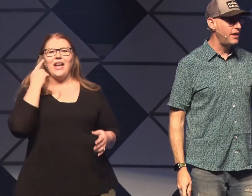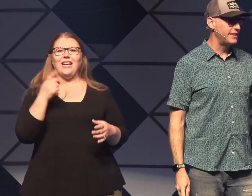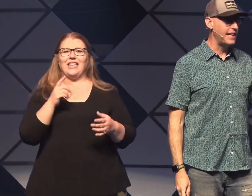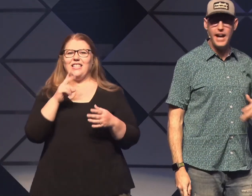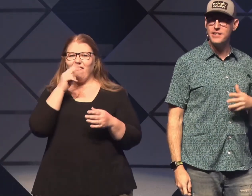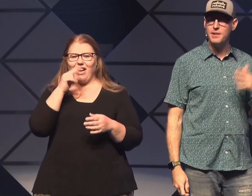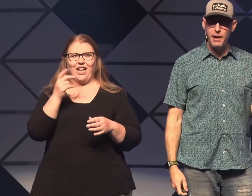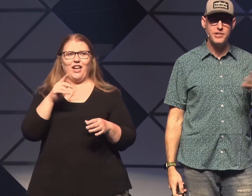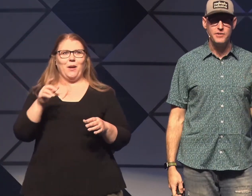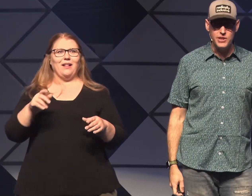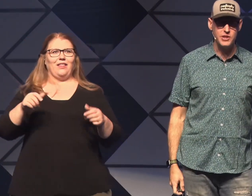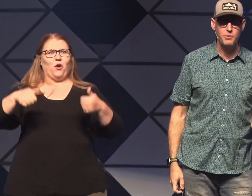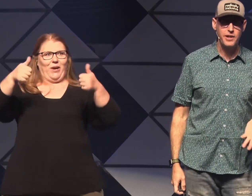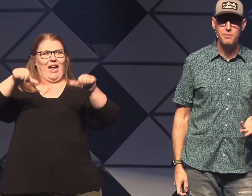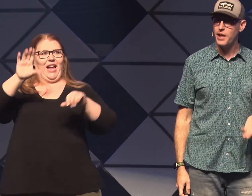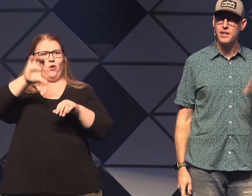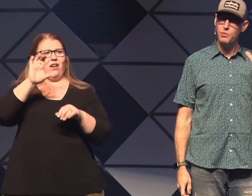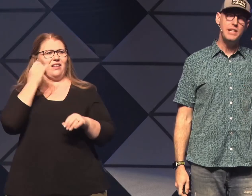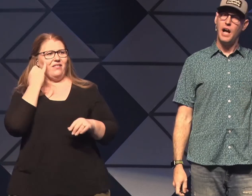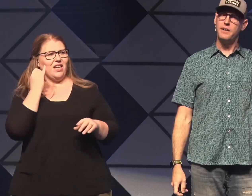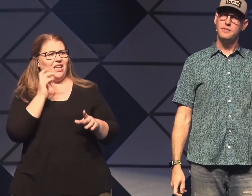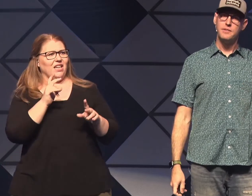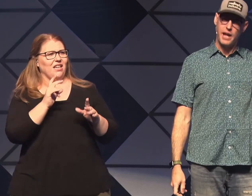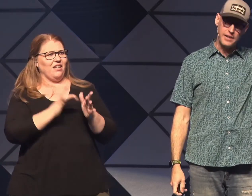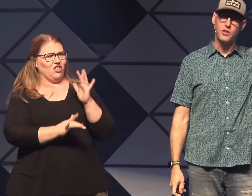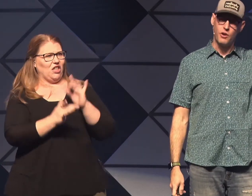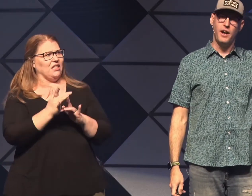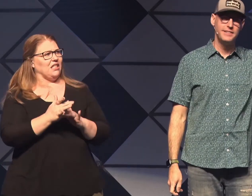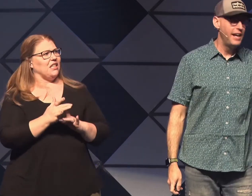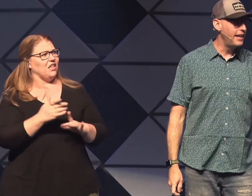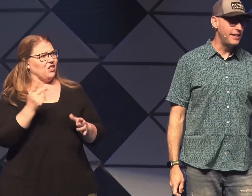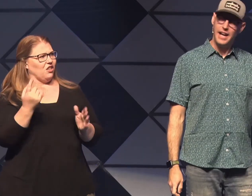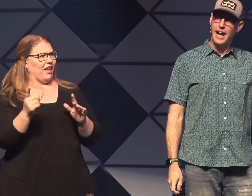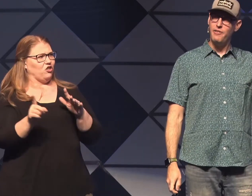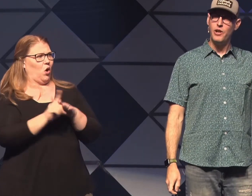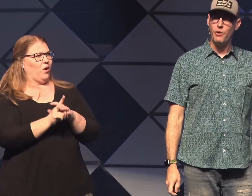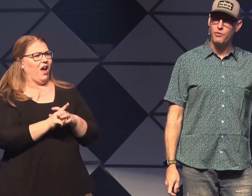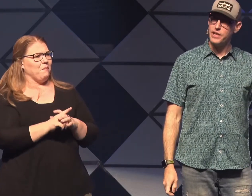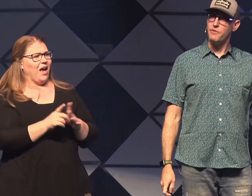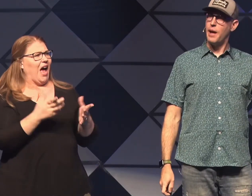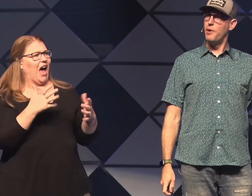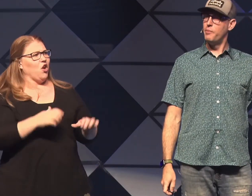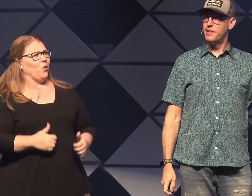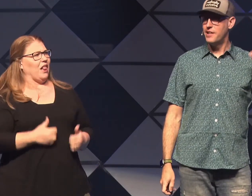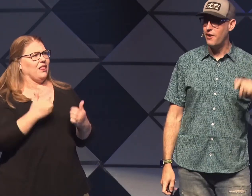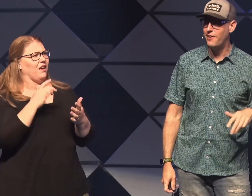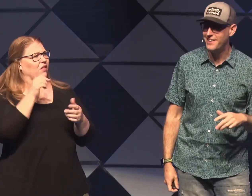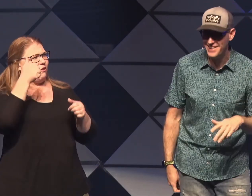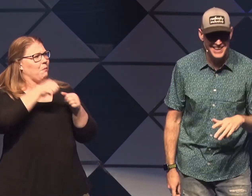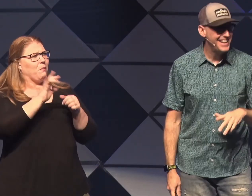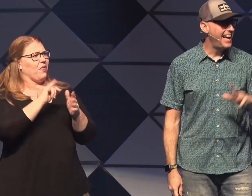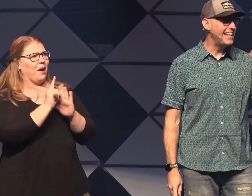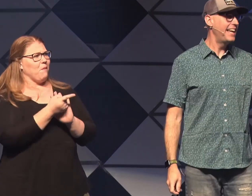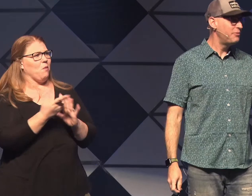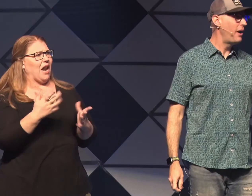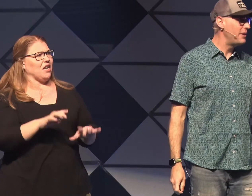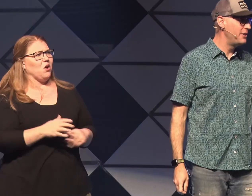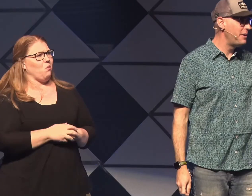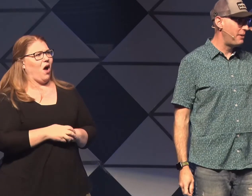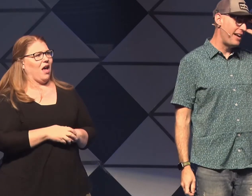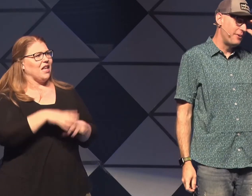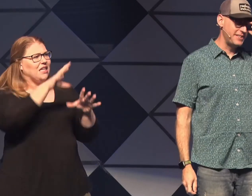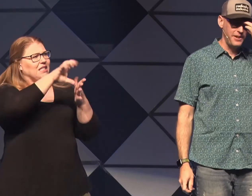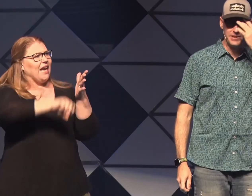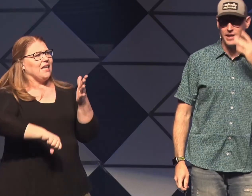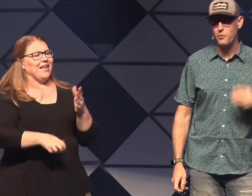hang crosses. Like, I just imagine if Jesus were here, he'd be like, could we not hang the cross? Like, I really don't want to relive that moment, you know? I get why we